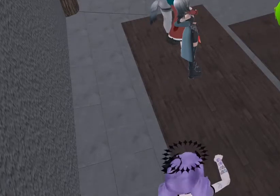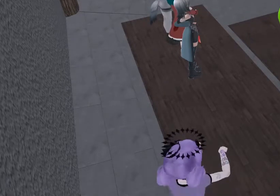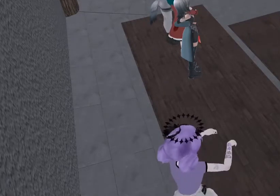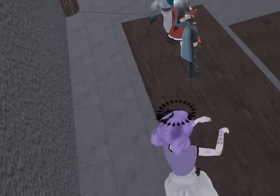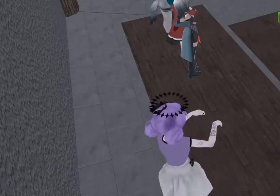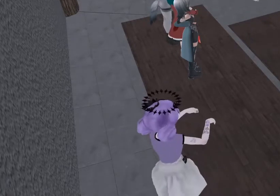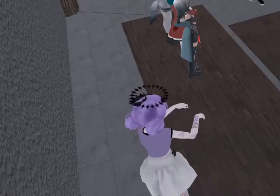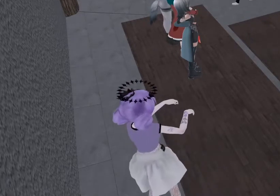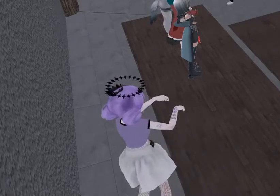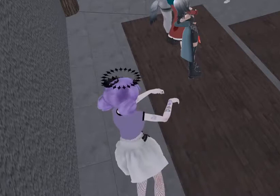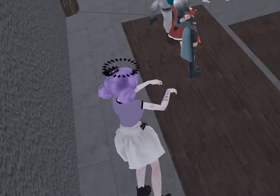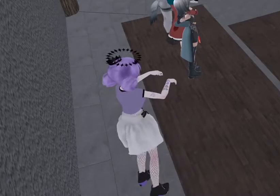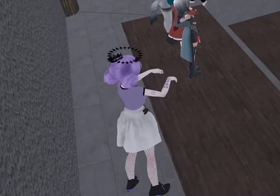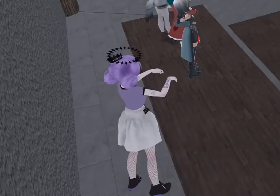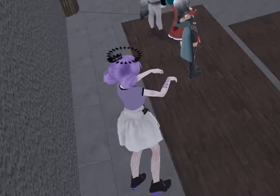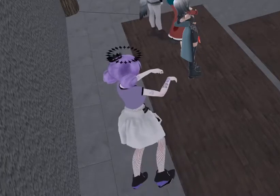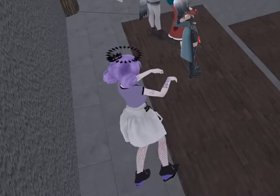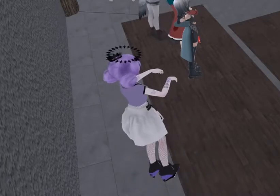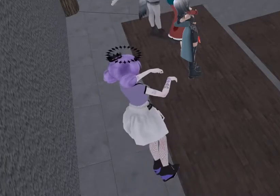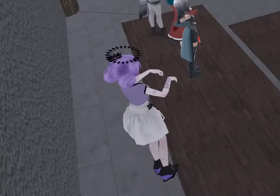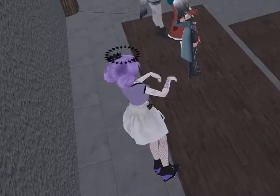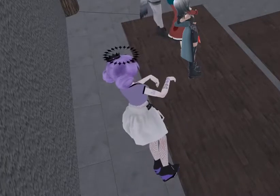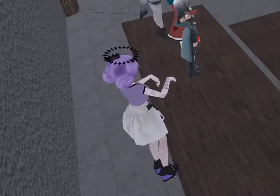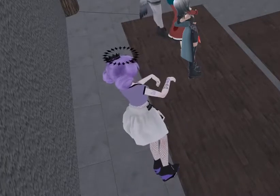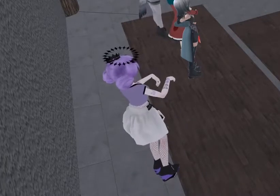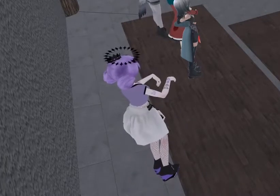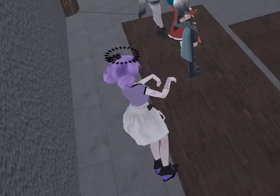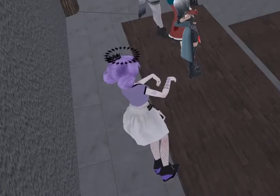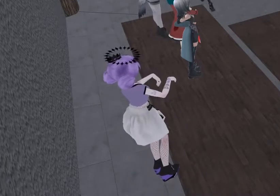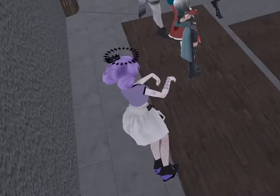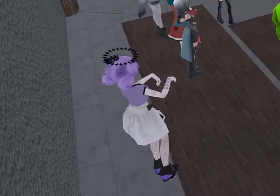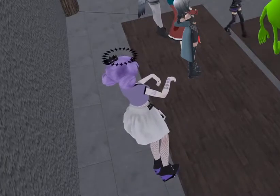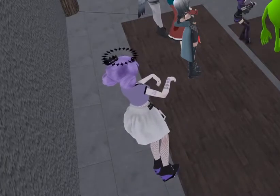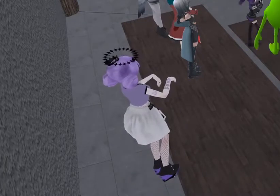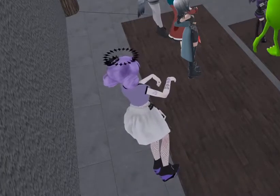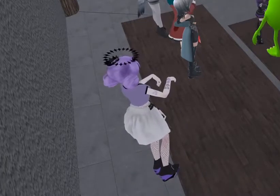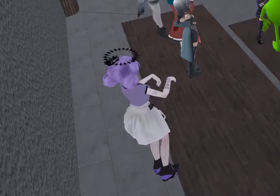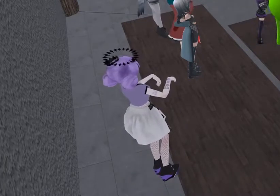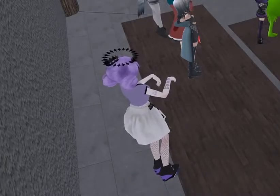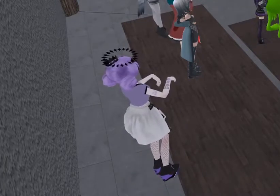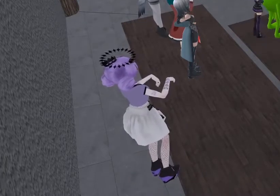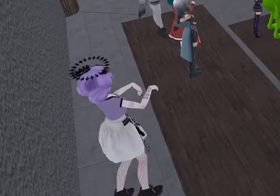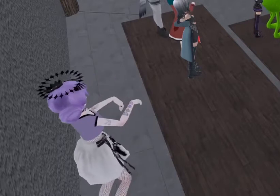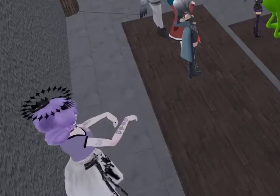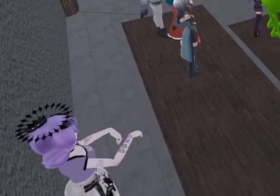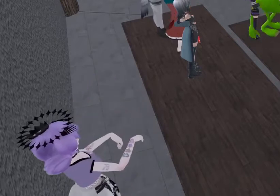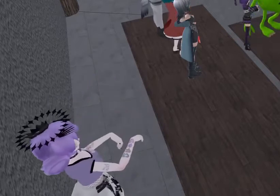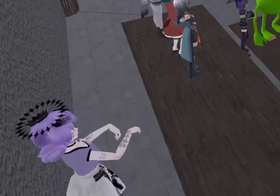muted during class unless you have a question. If you have a question, you could raise your hand and I'll call on